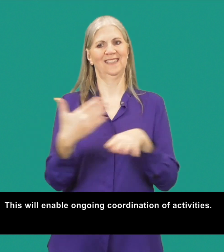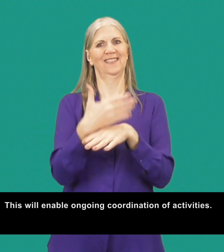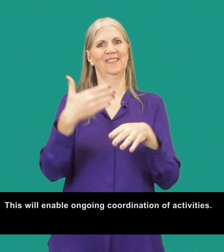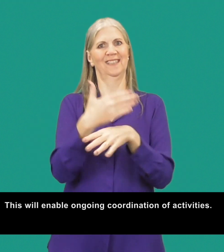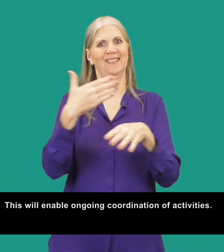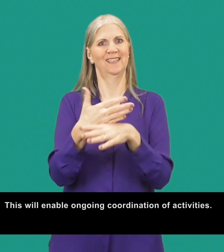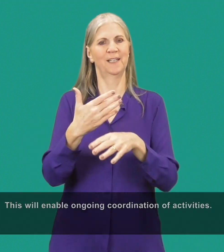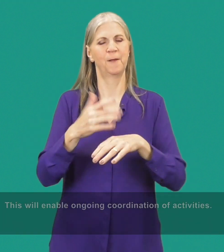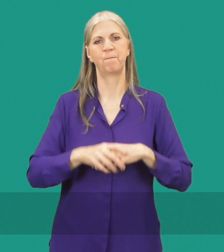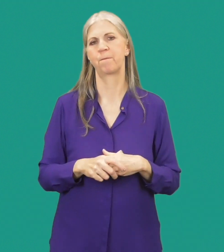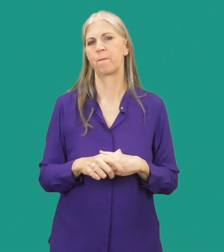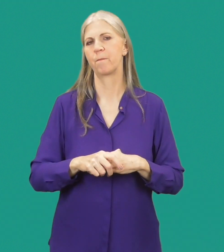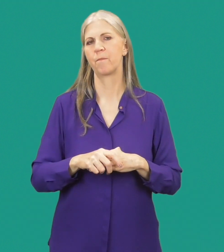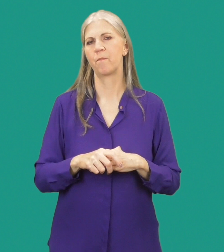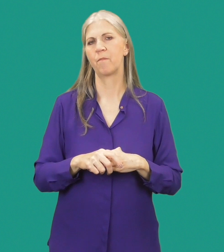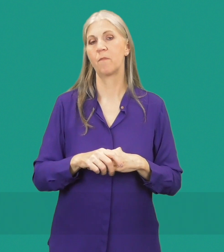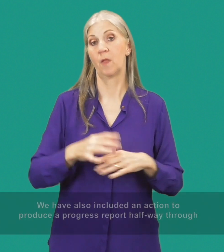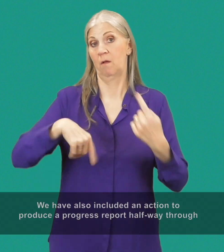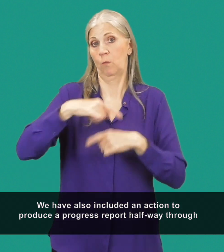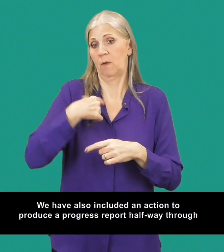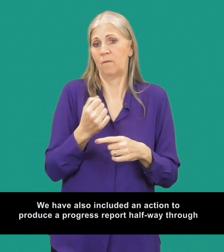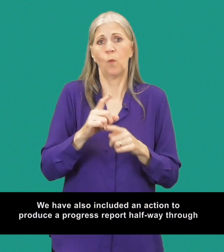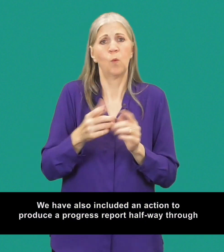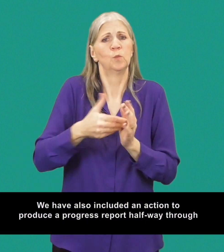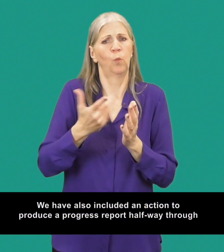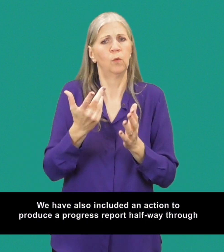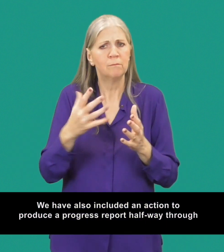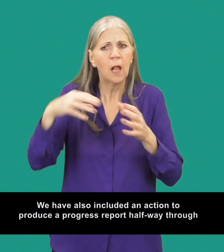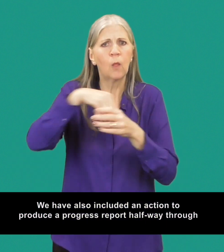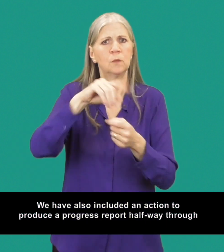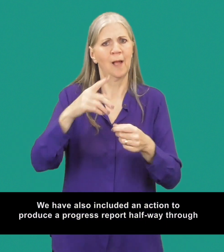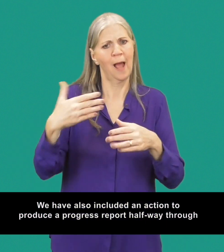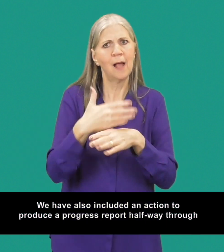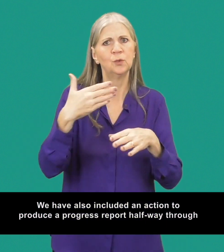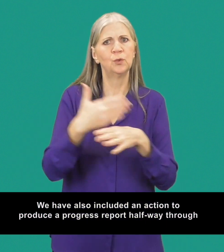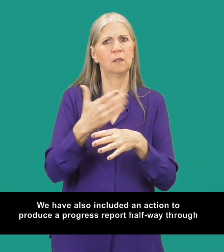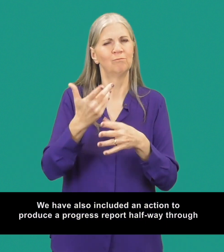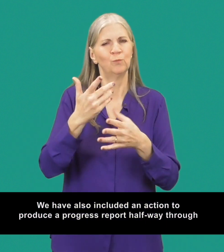We have also included an action to produce a progress report halfway through